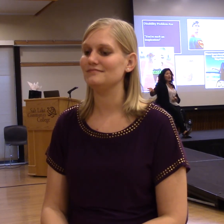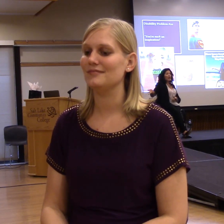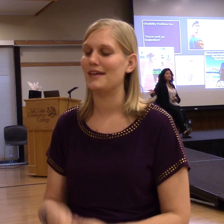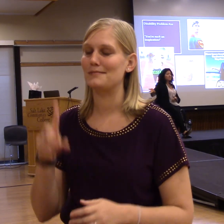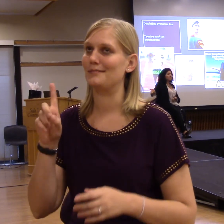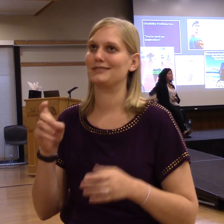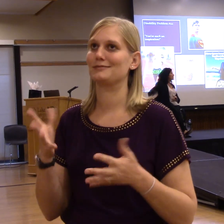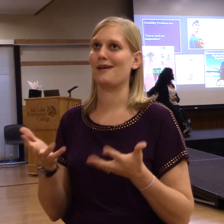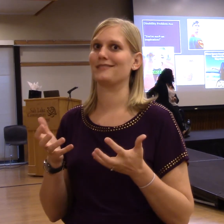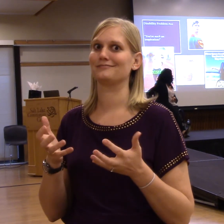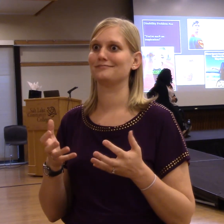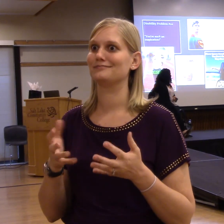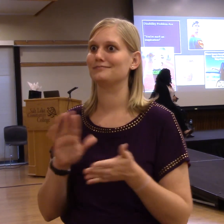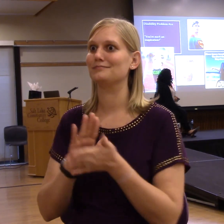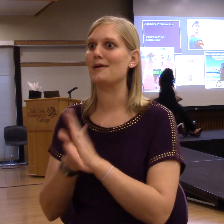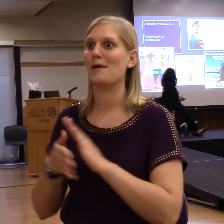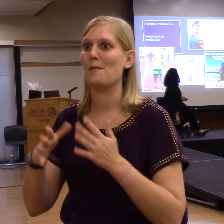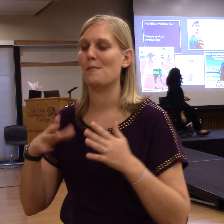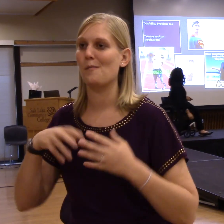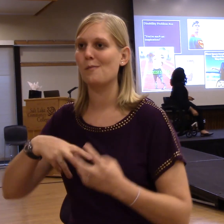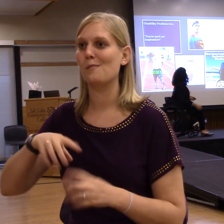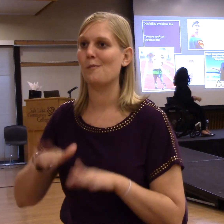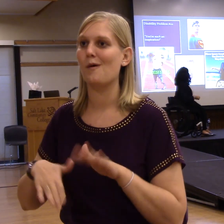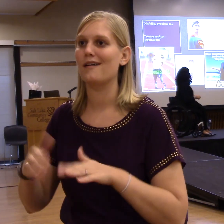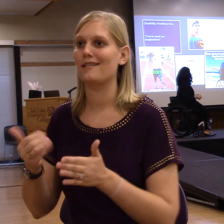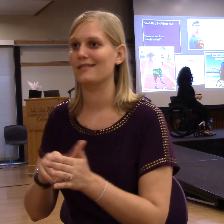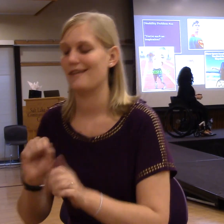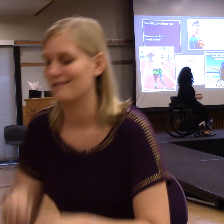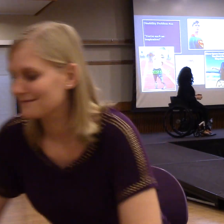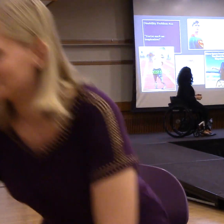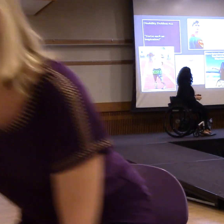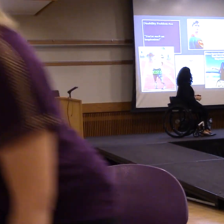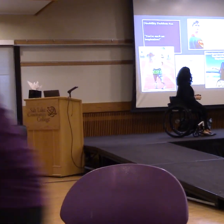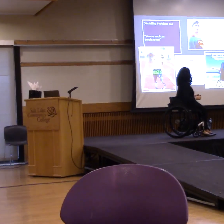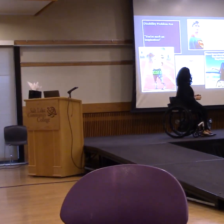walk again. Never ignore somebody with a disability. You don't realize